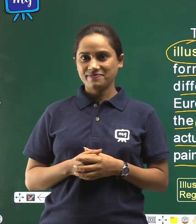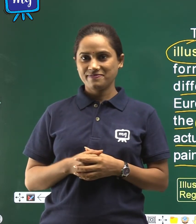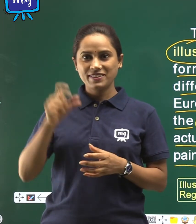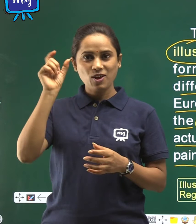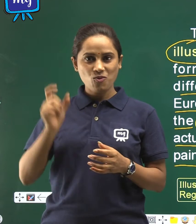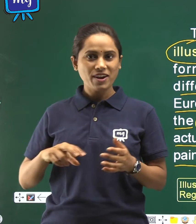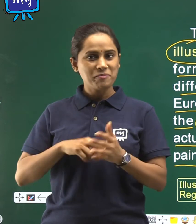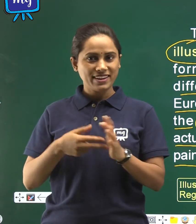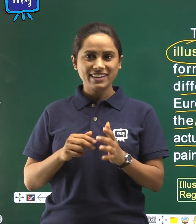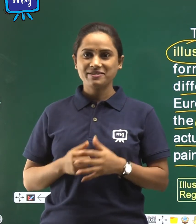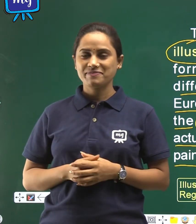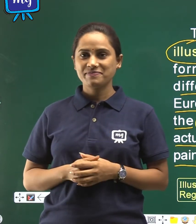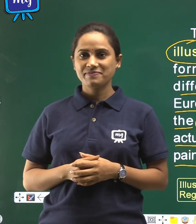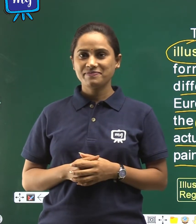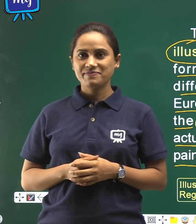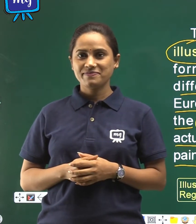Word meaning